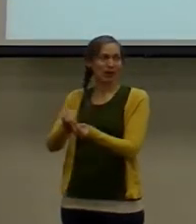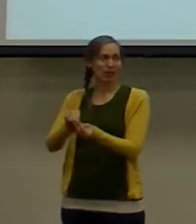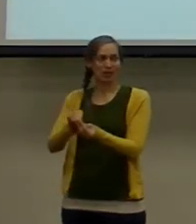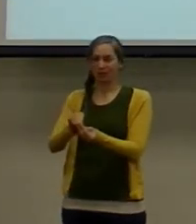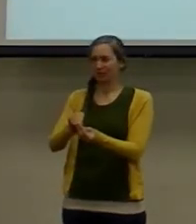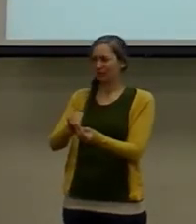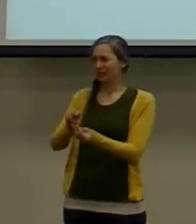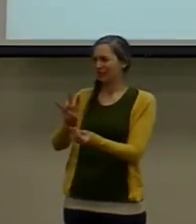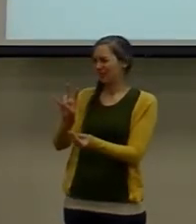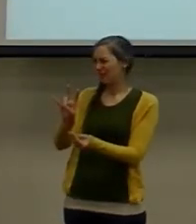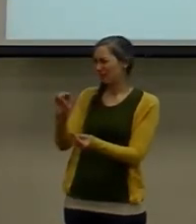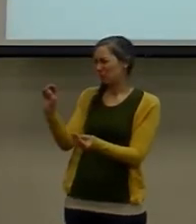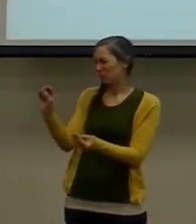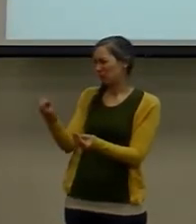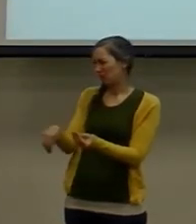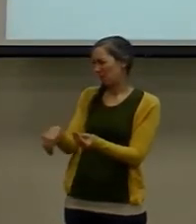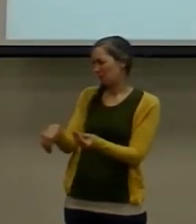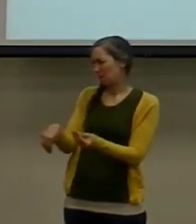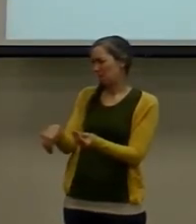They all need Savior.